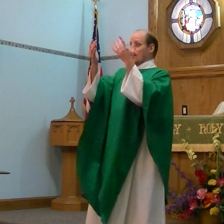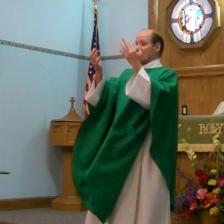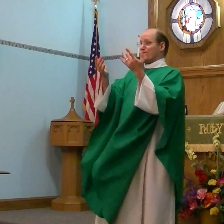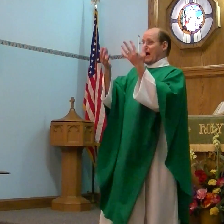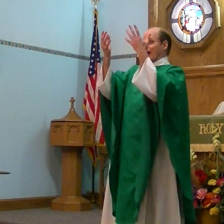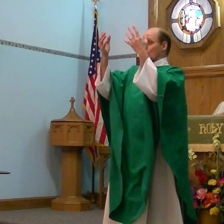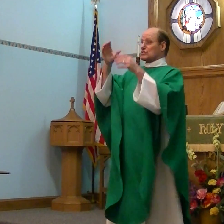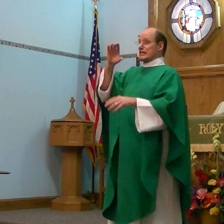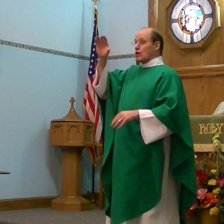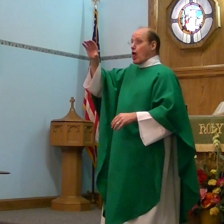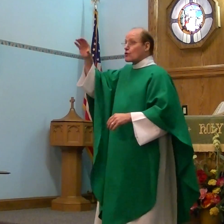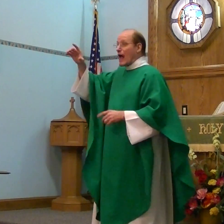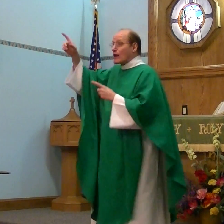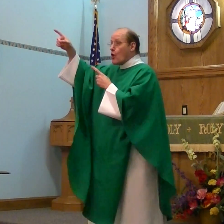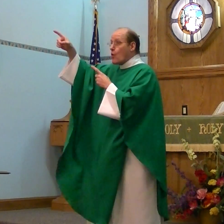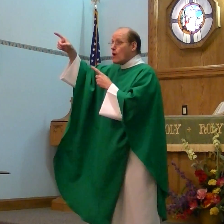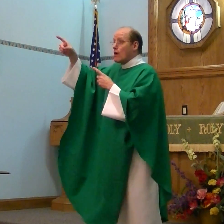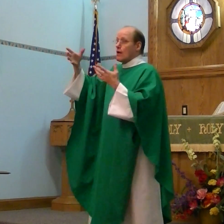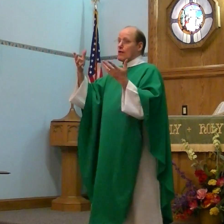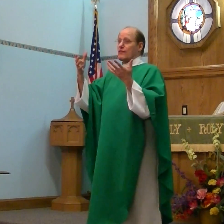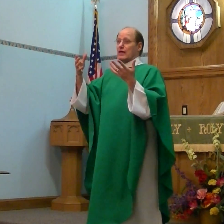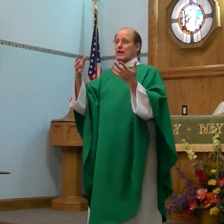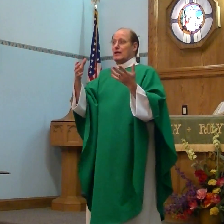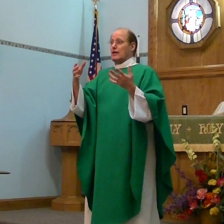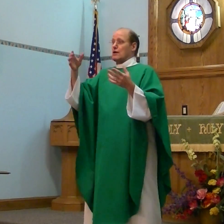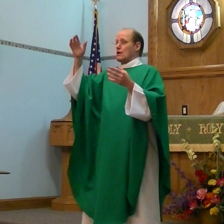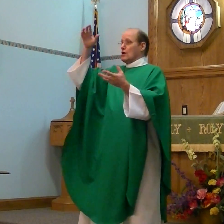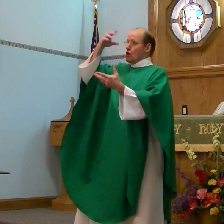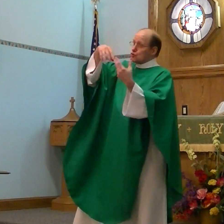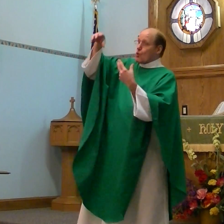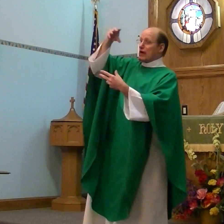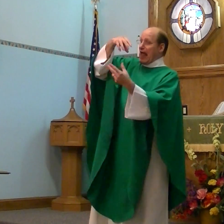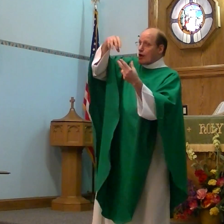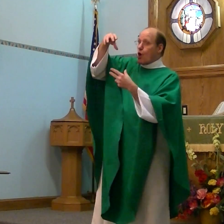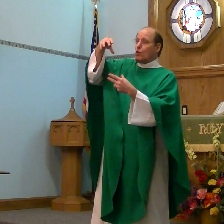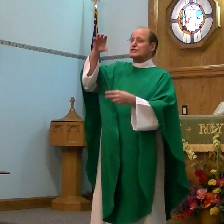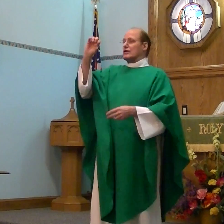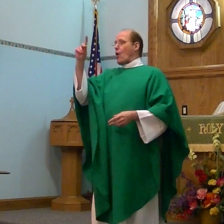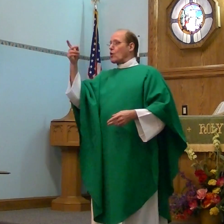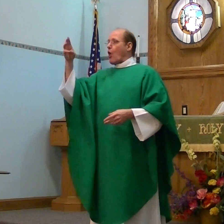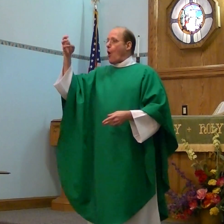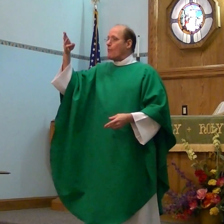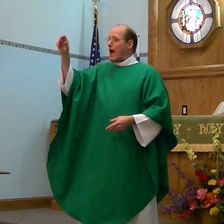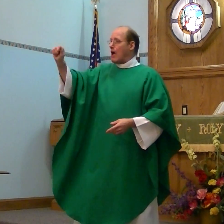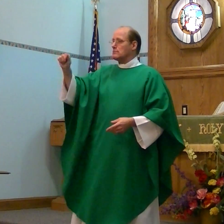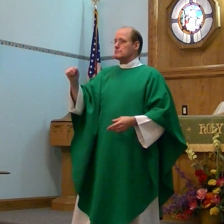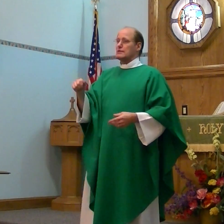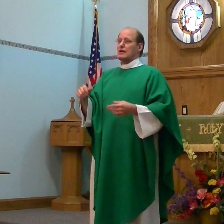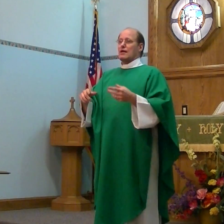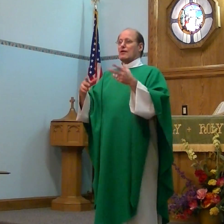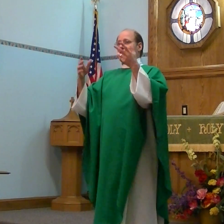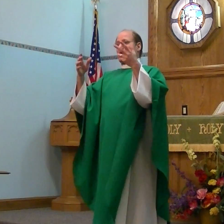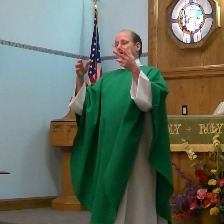fires in Colorado, the tornadoes in Oklahoma, the